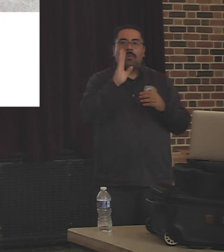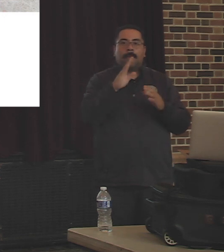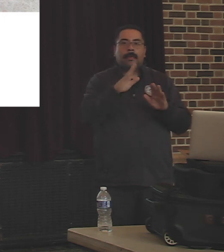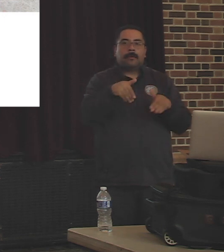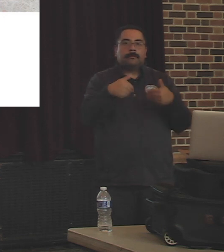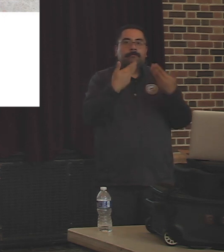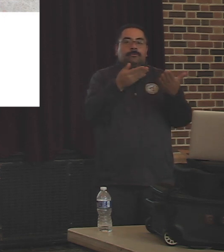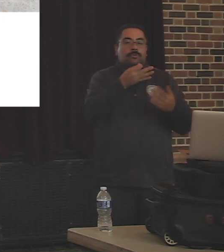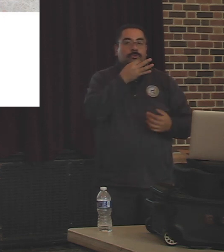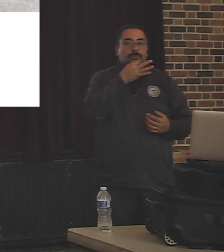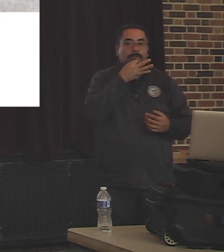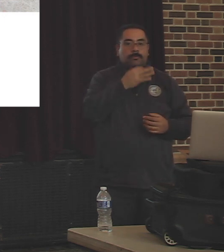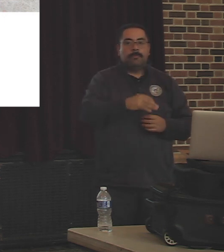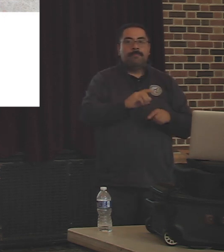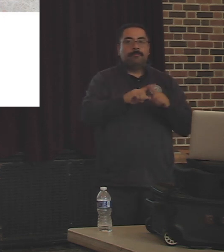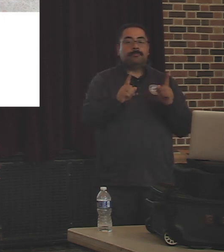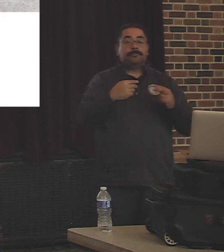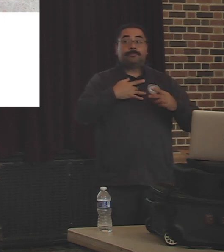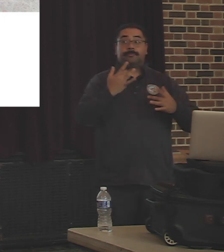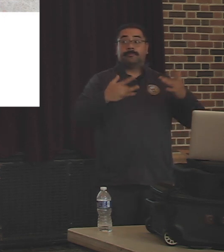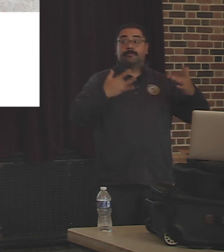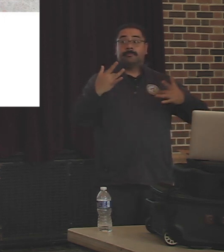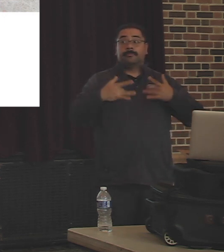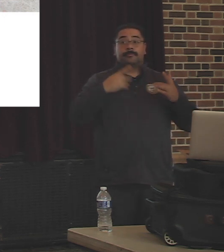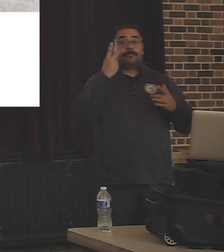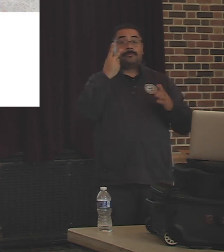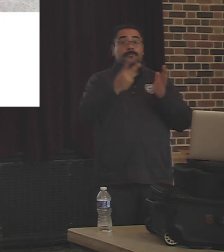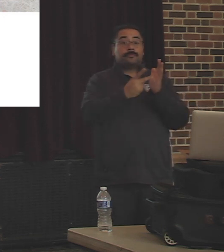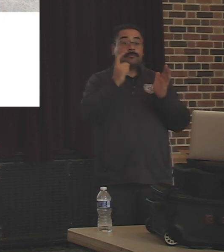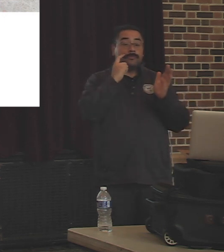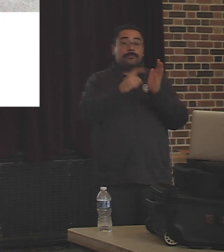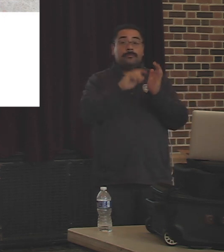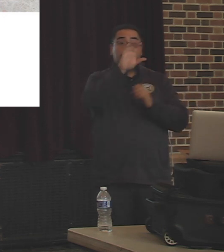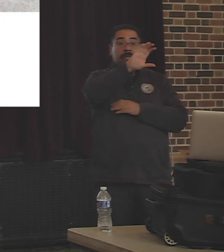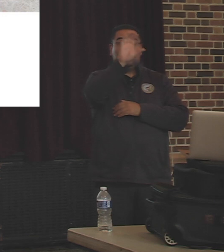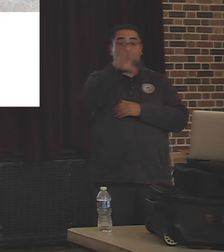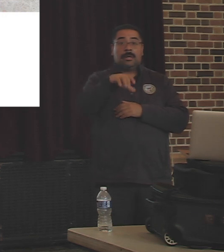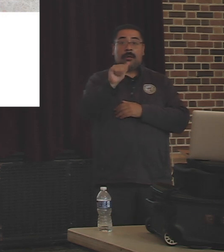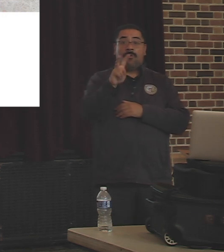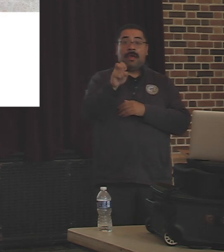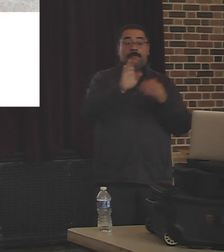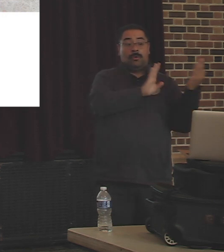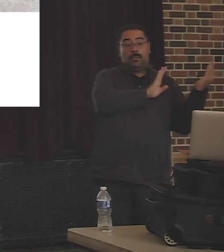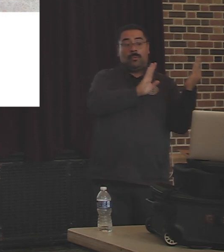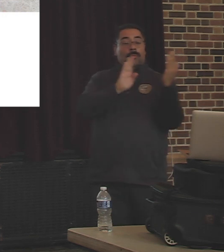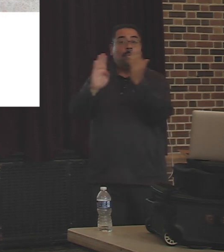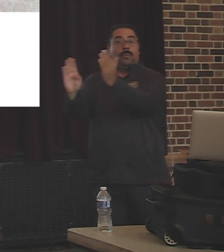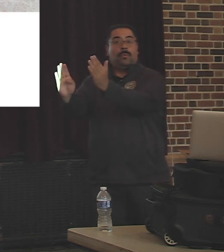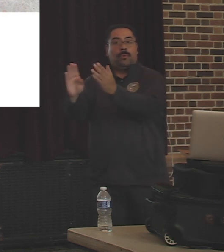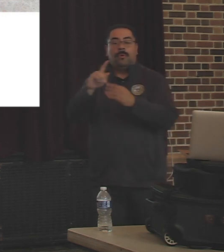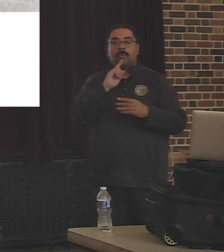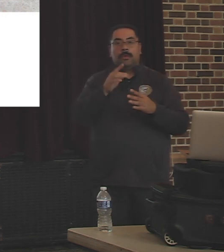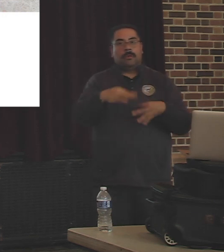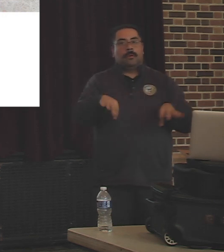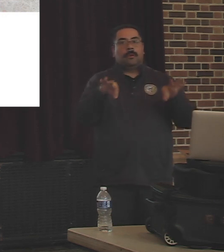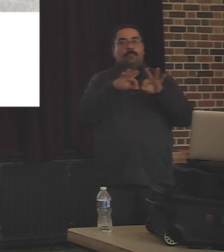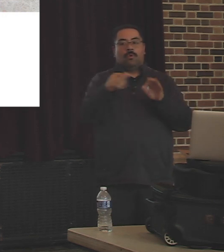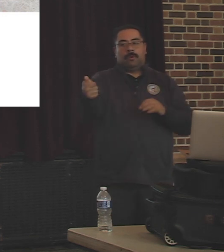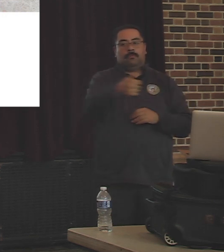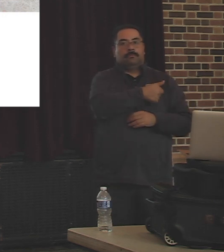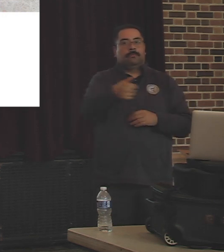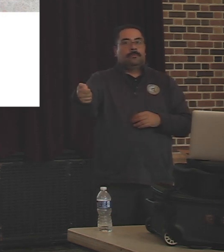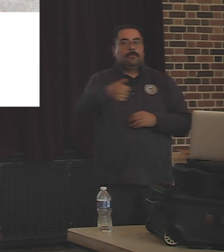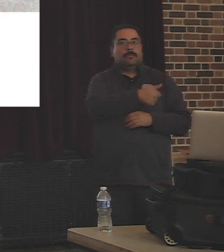out along soon, but very exciting to see the Chicago Avenue corridor, which is a really important transit corridor for many